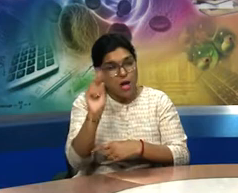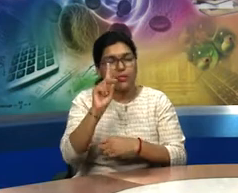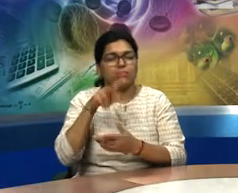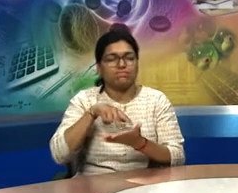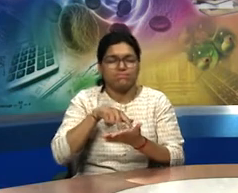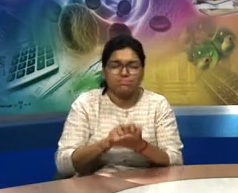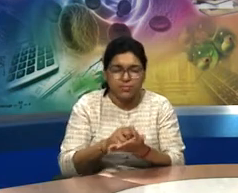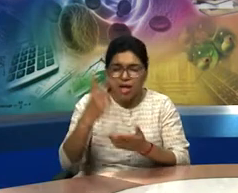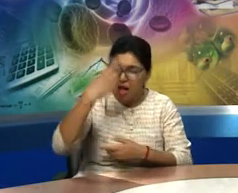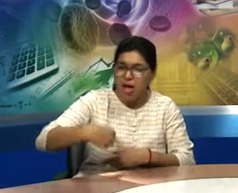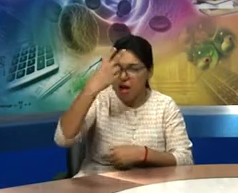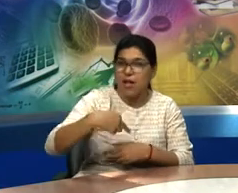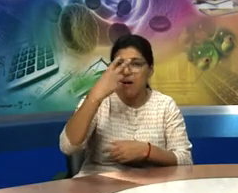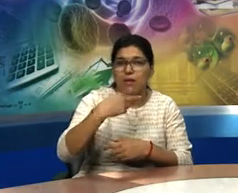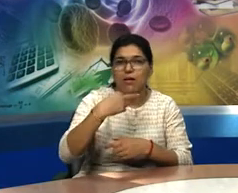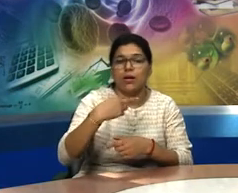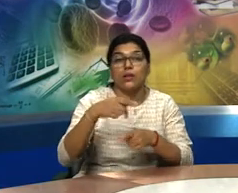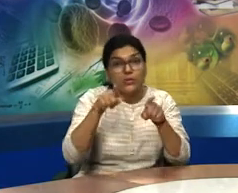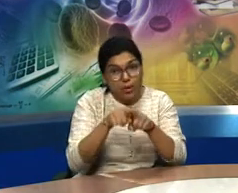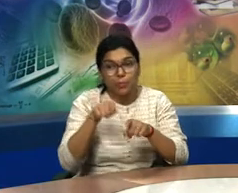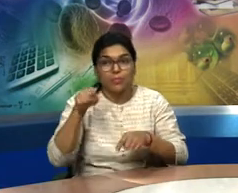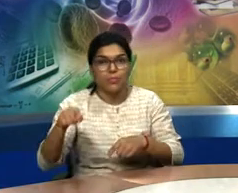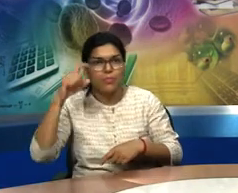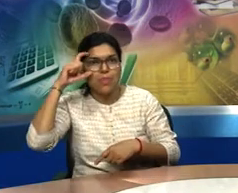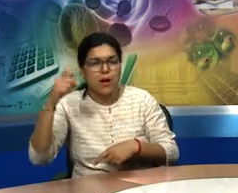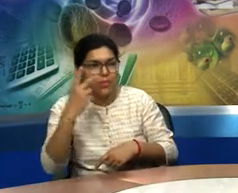The father then lay down again. He also cried.